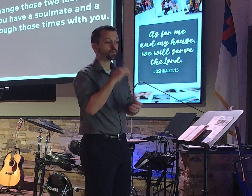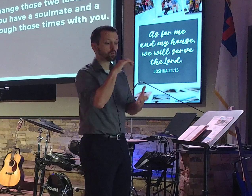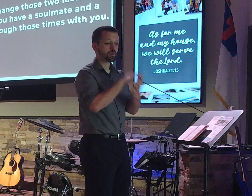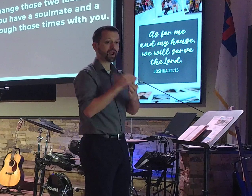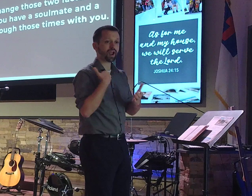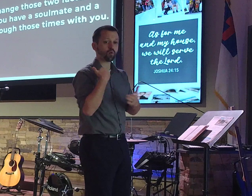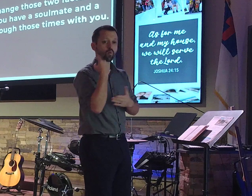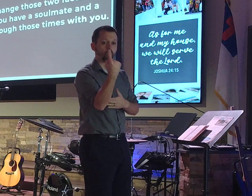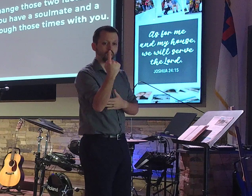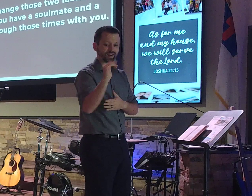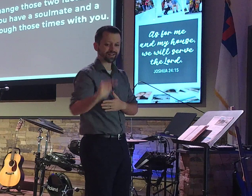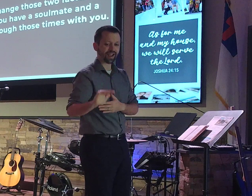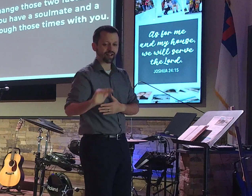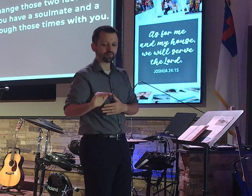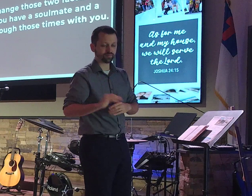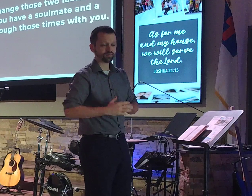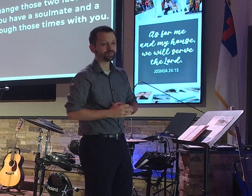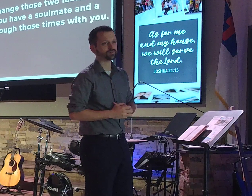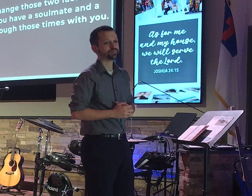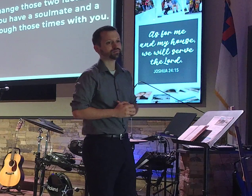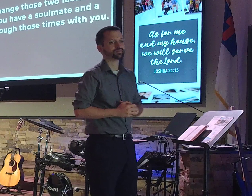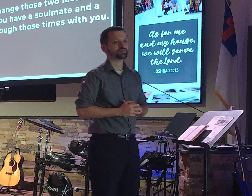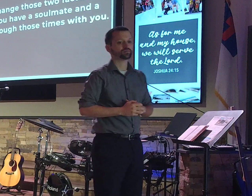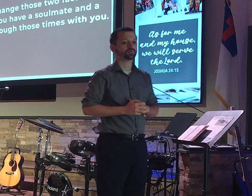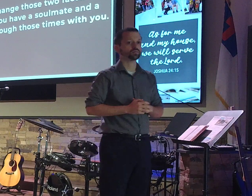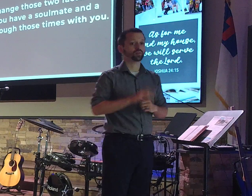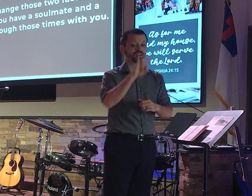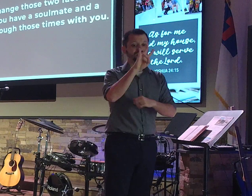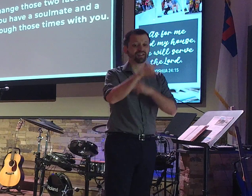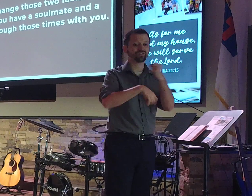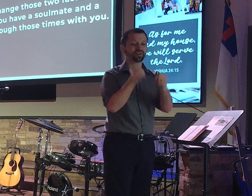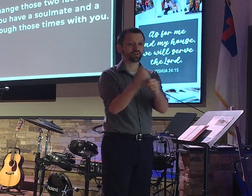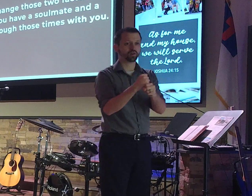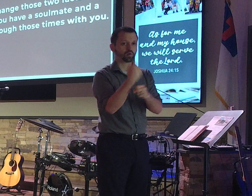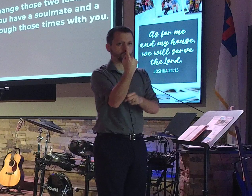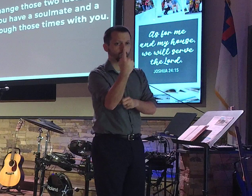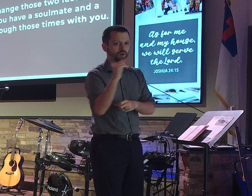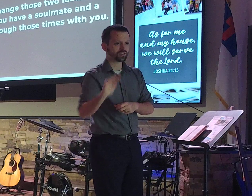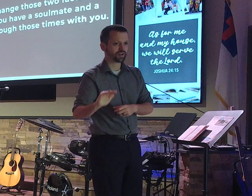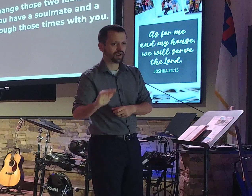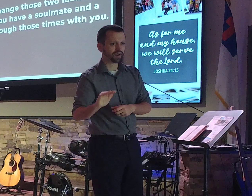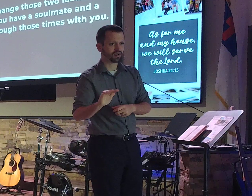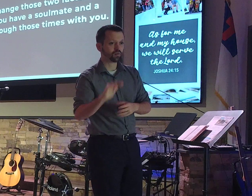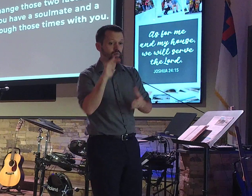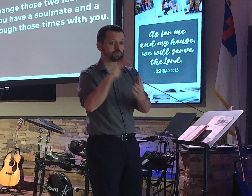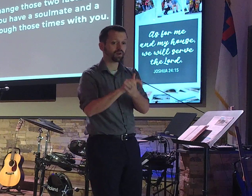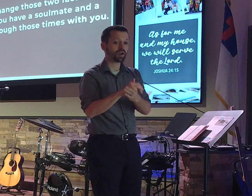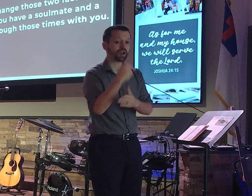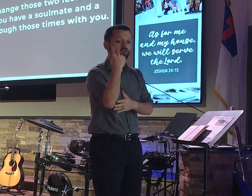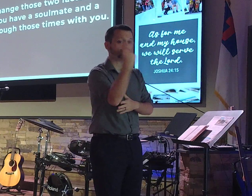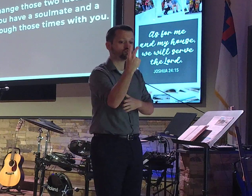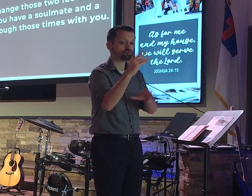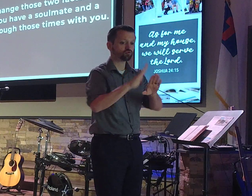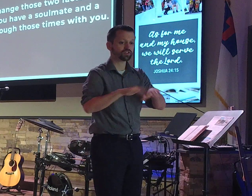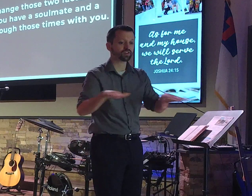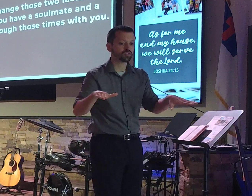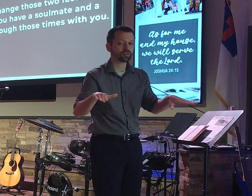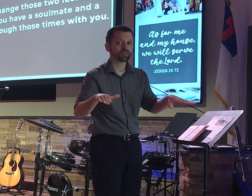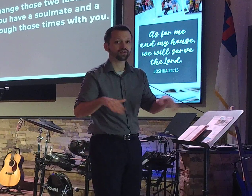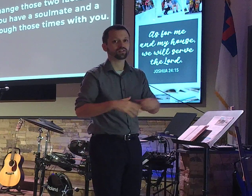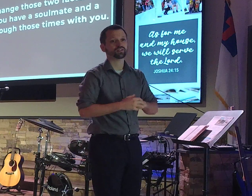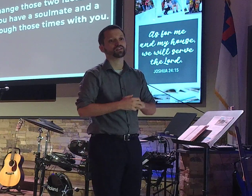one child. And we were that way for 7 years. Then we were married with two kids.